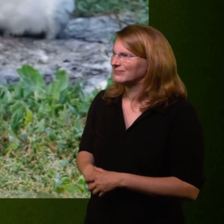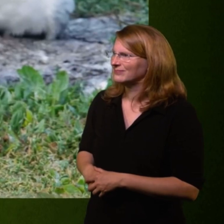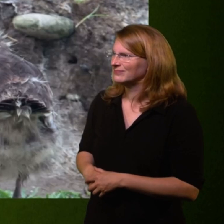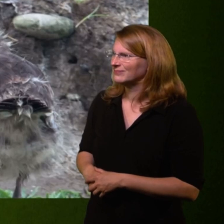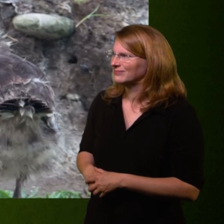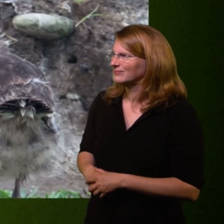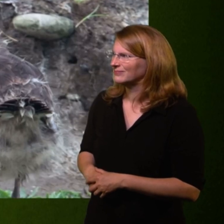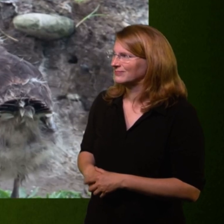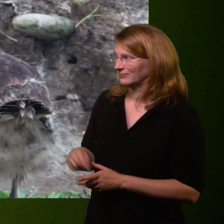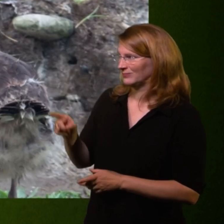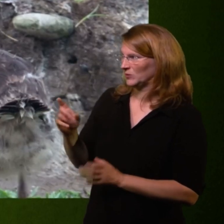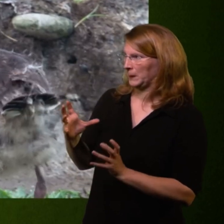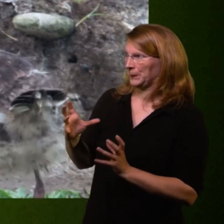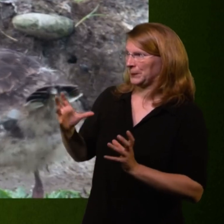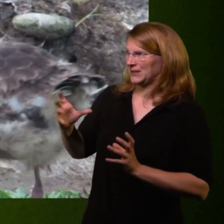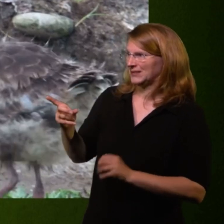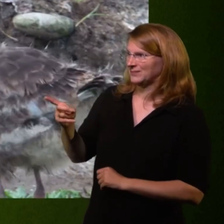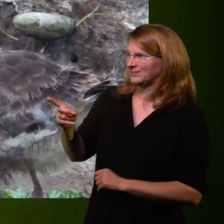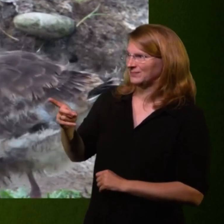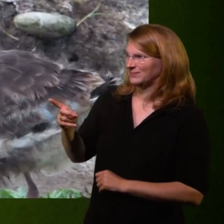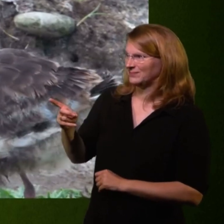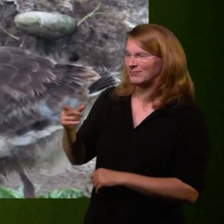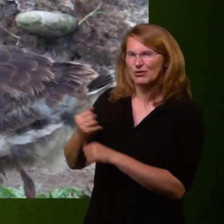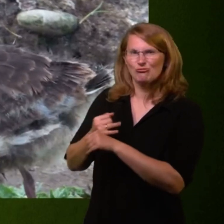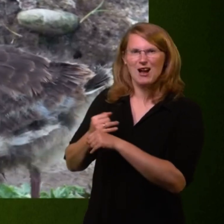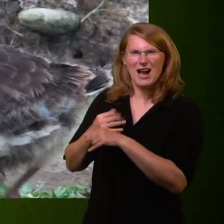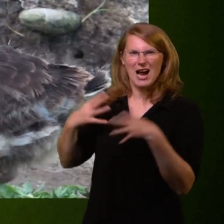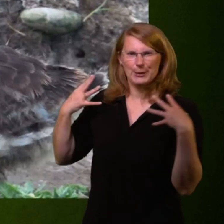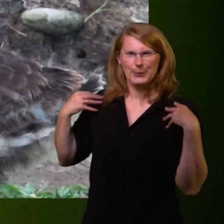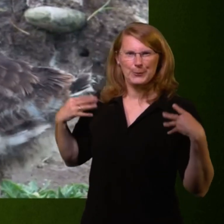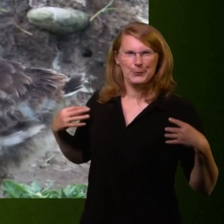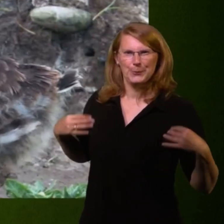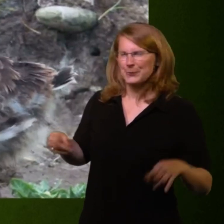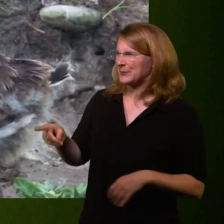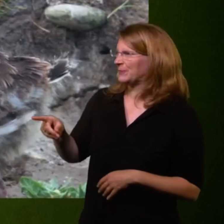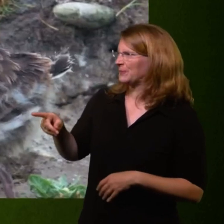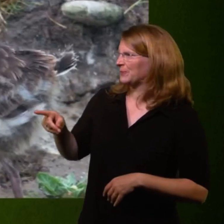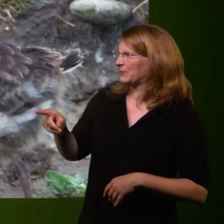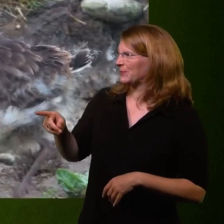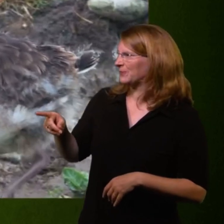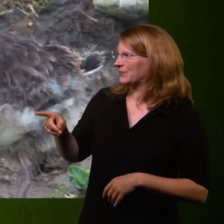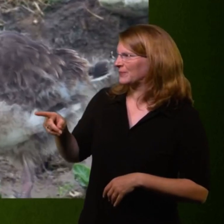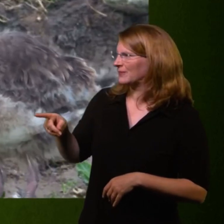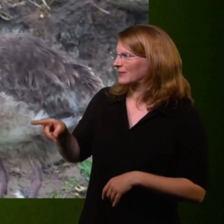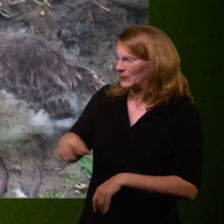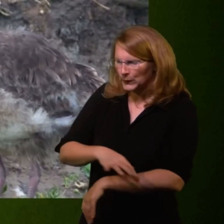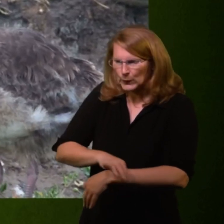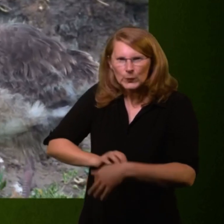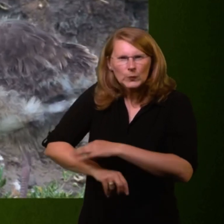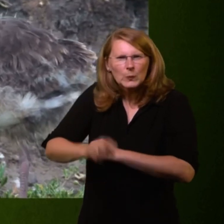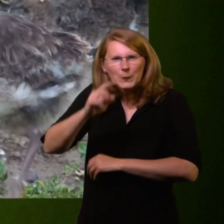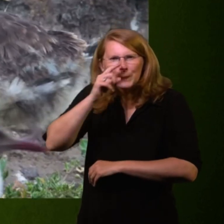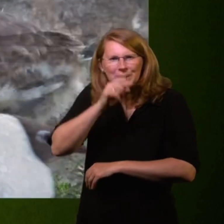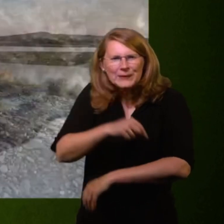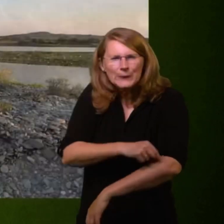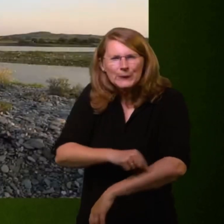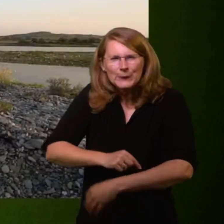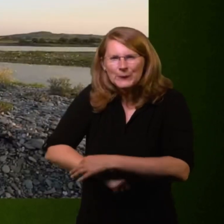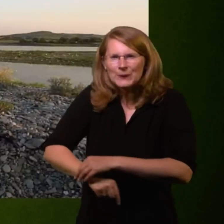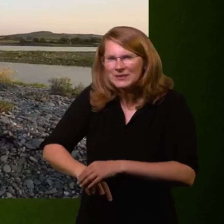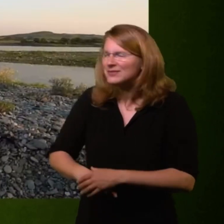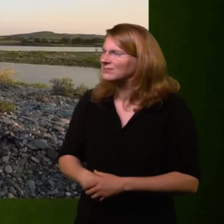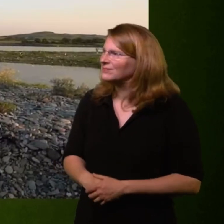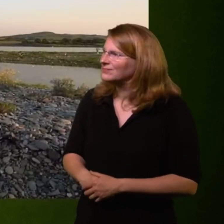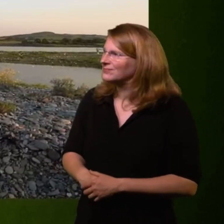as well. There's one there. It's bigger, it's mottled, a more mottled grey, and you can just about make out that pink hue on the